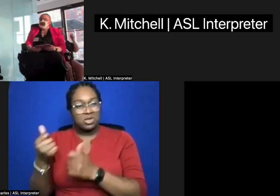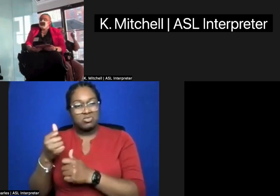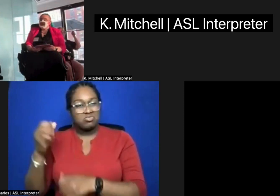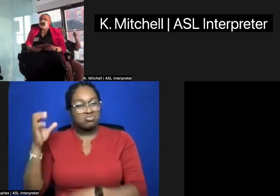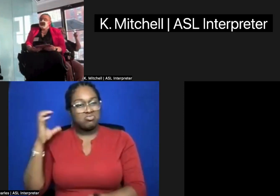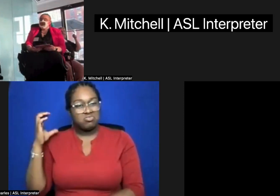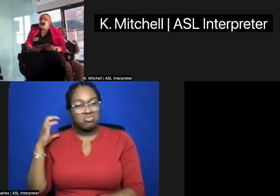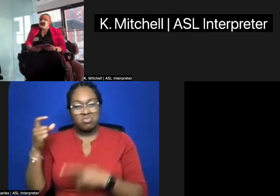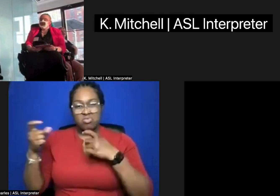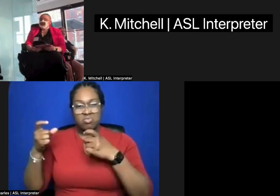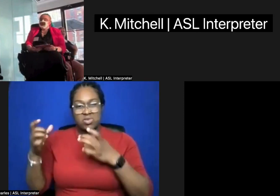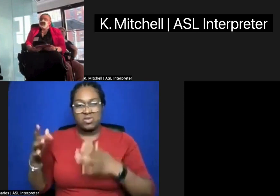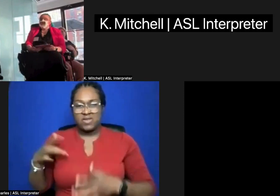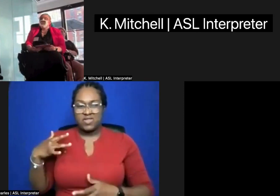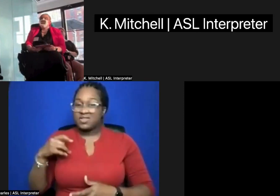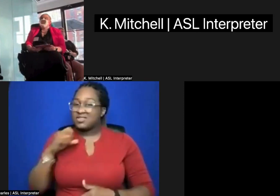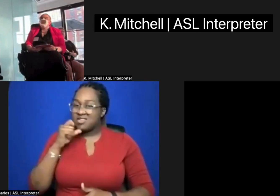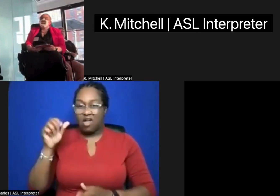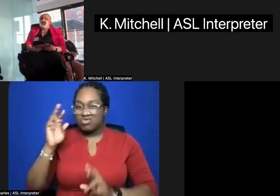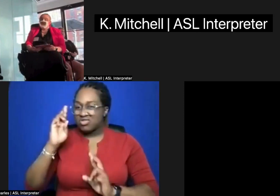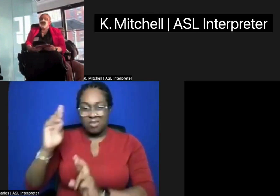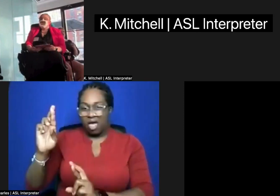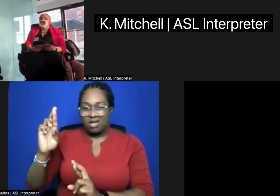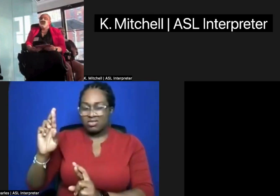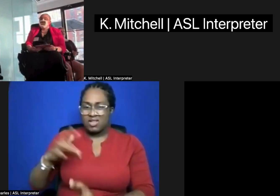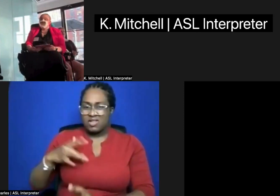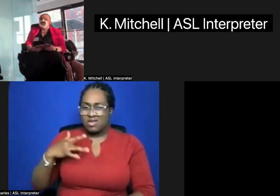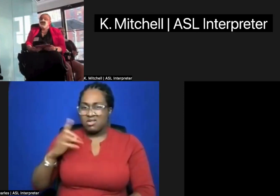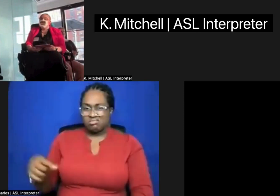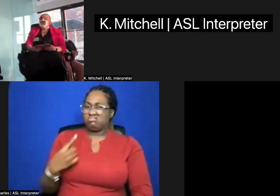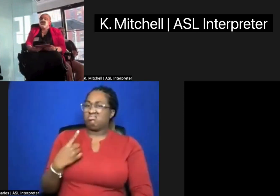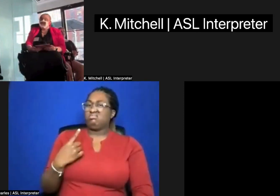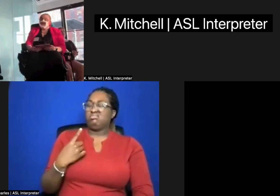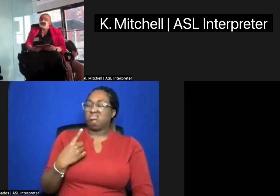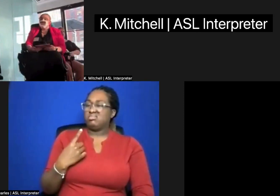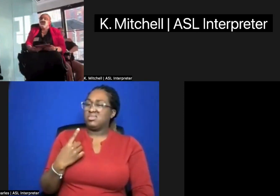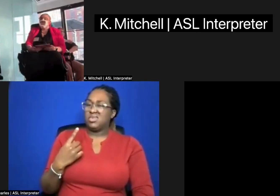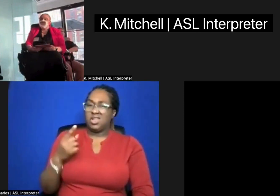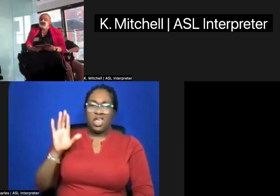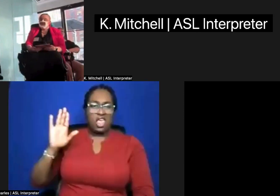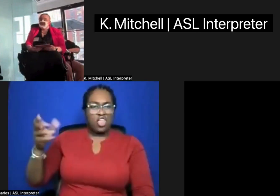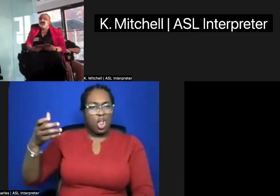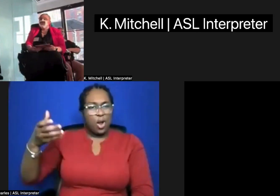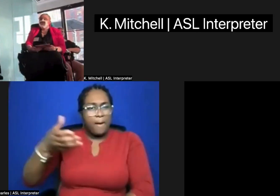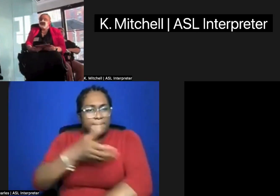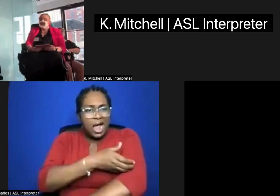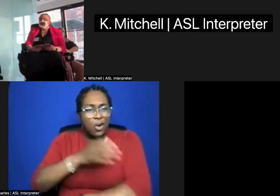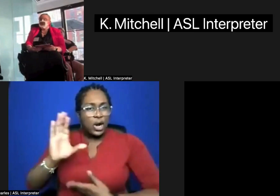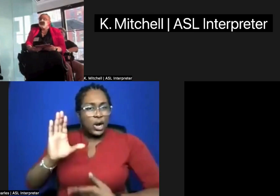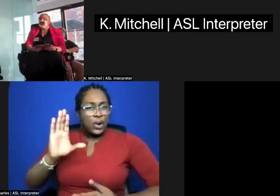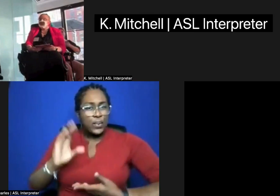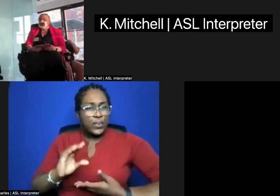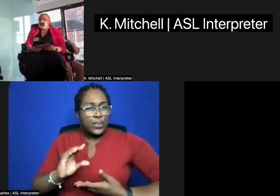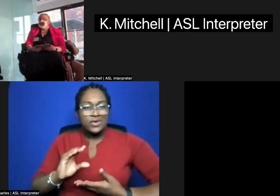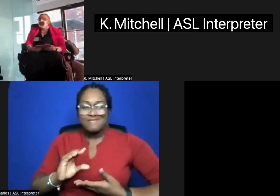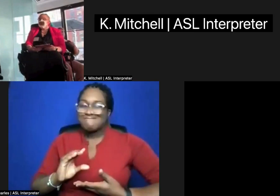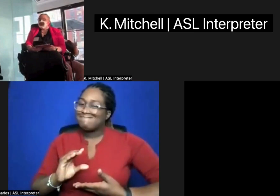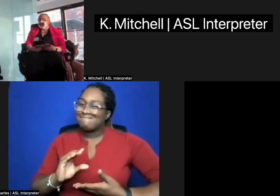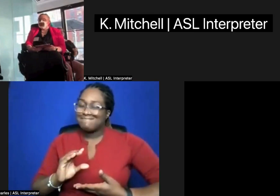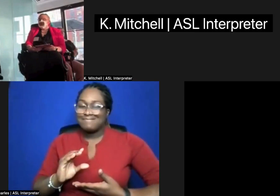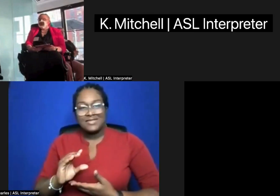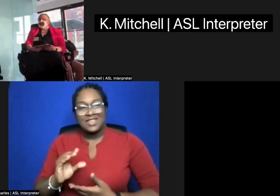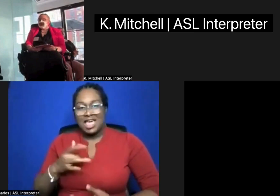as sort of like disrespectful or a threat, or that some of their power was being taken from them. To have a